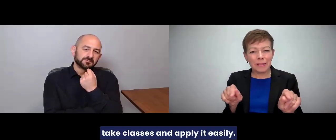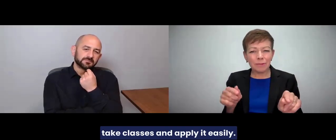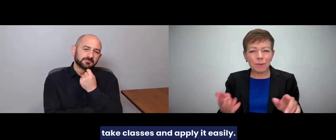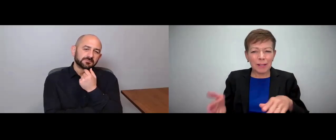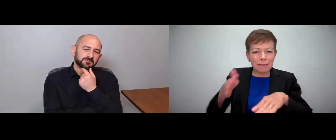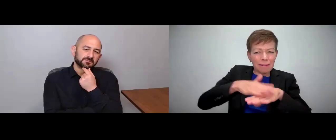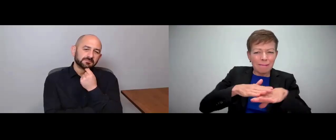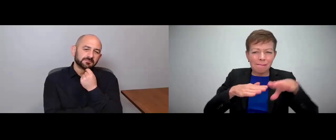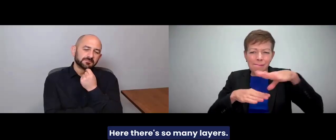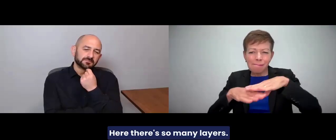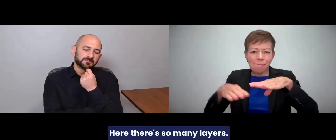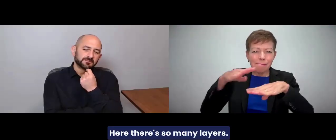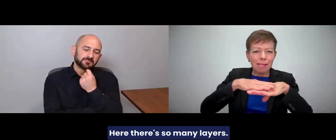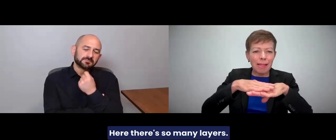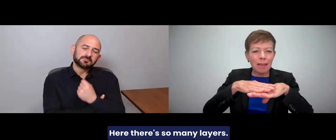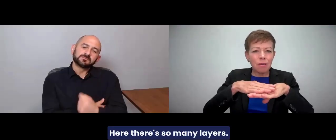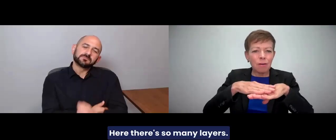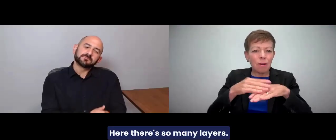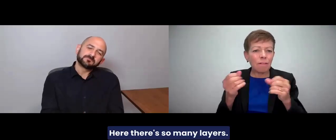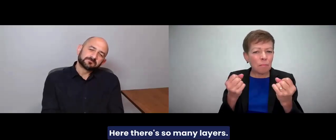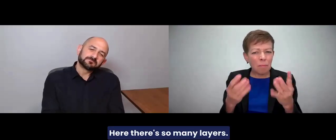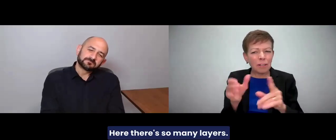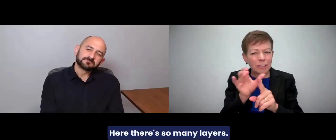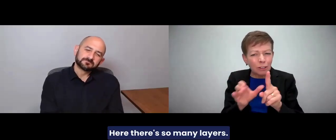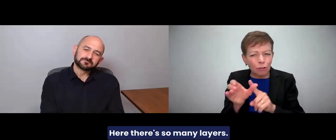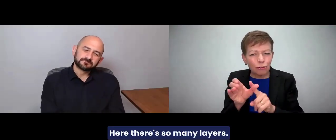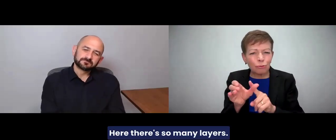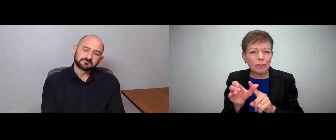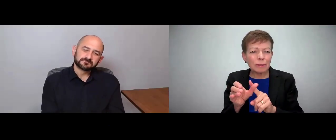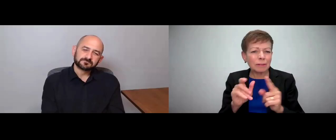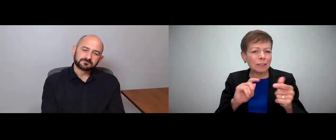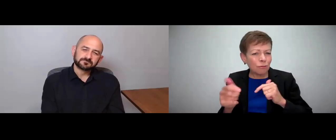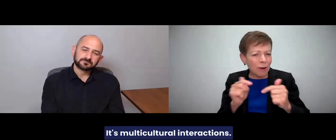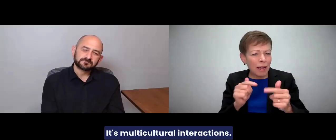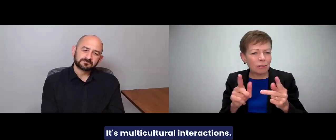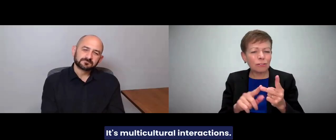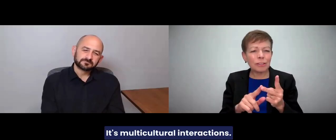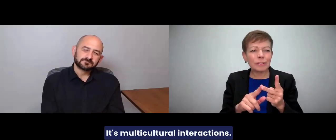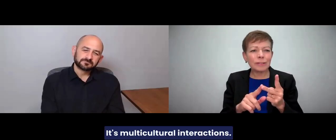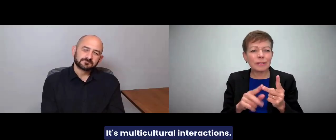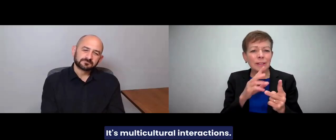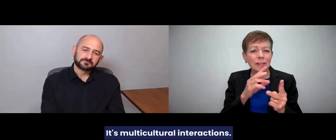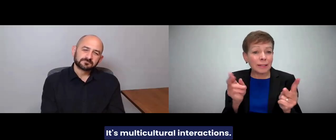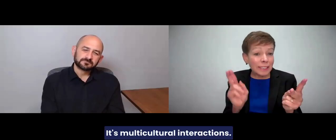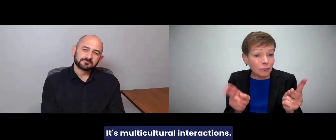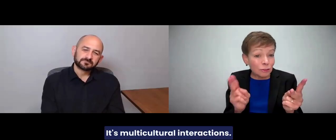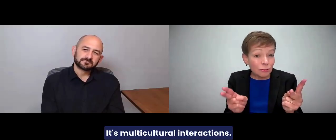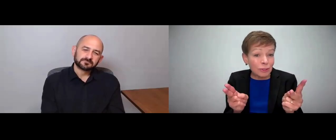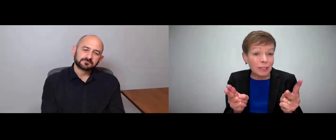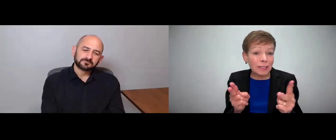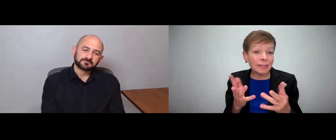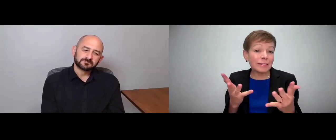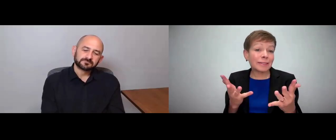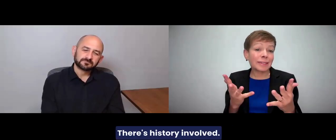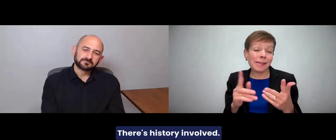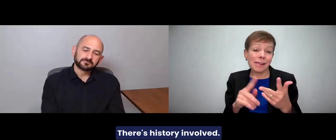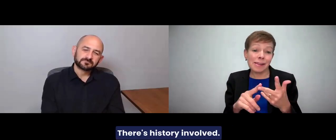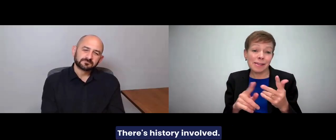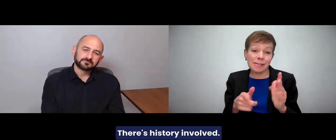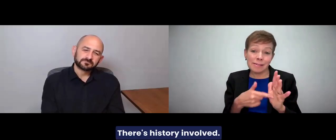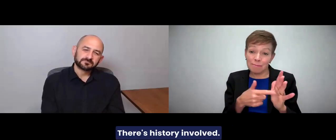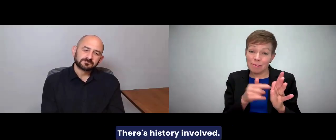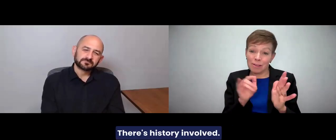it easily. Here, there's so many layers. It's multicultural interactions.